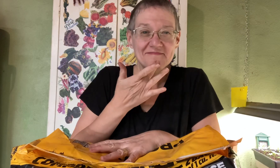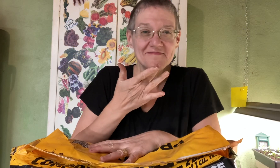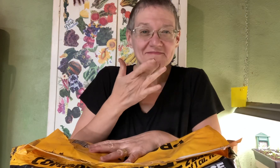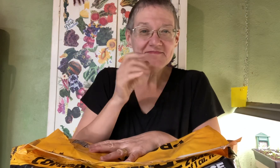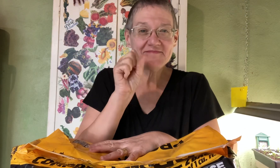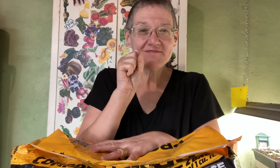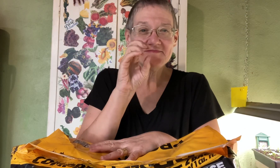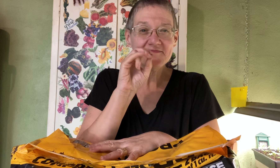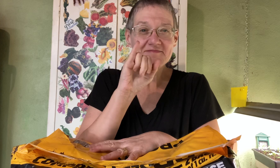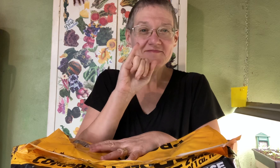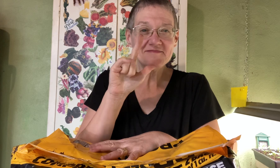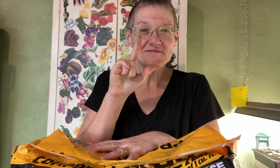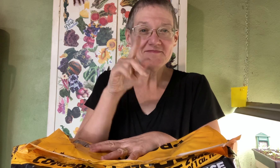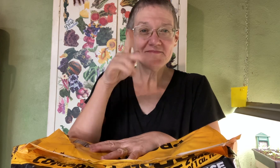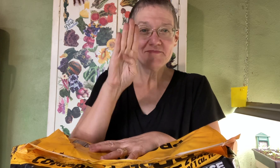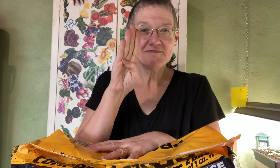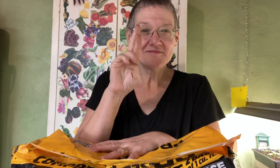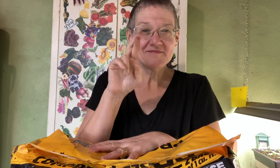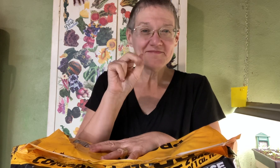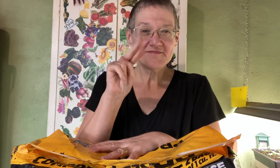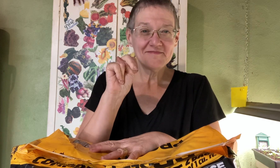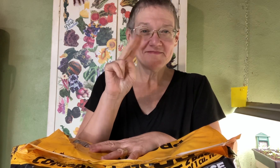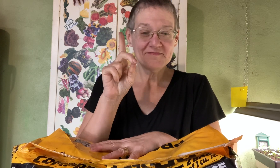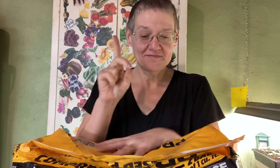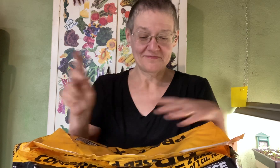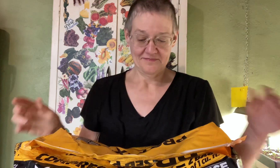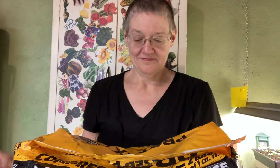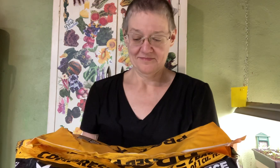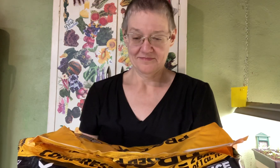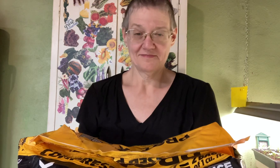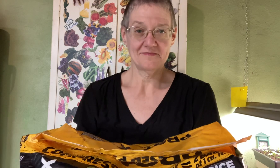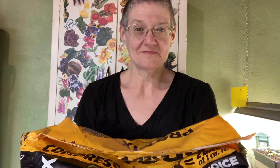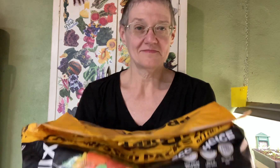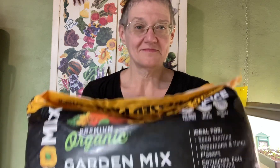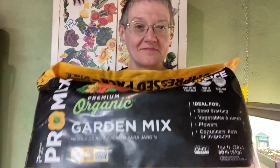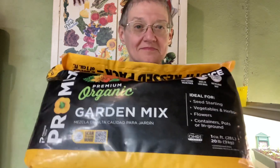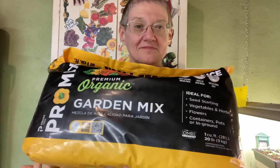We're going to use my favorite potting soil, Pro Mix.